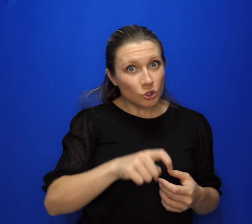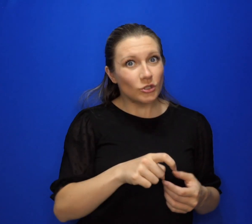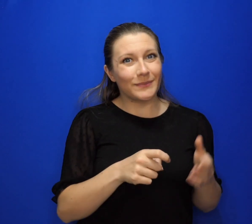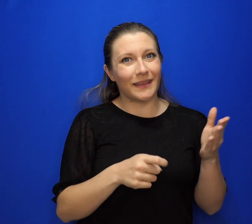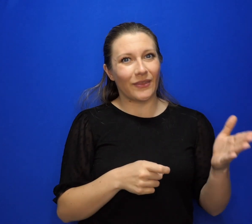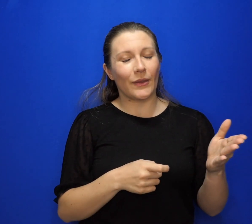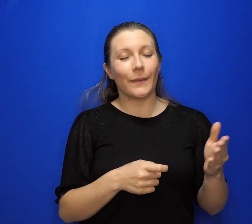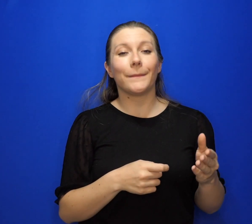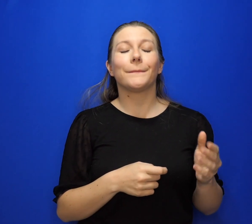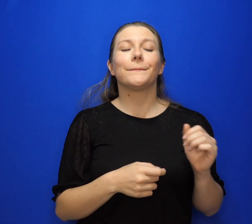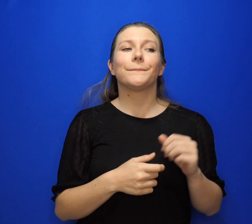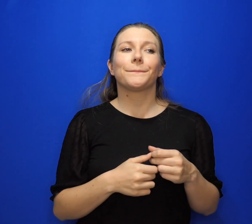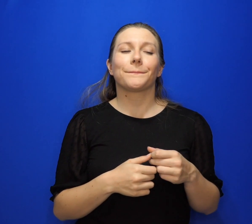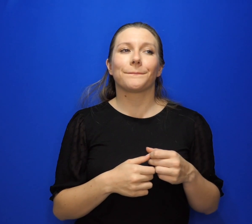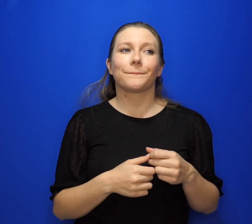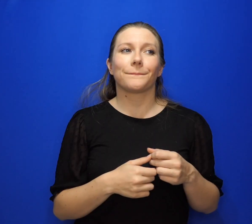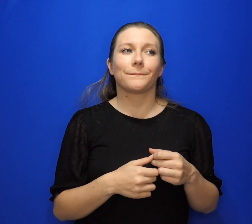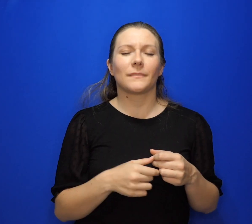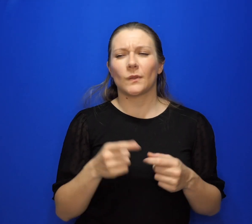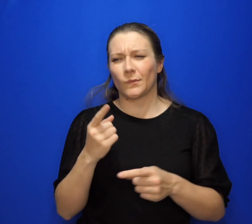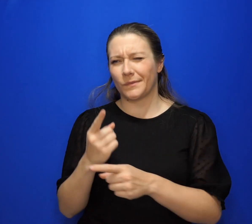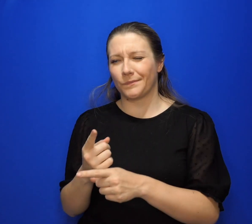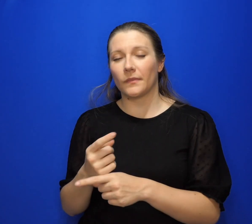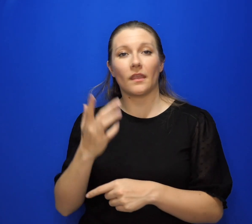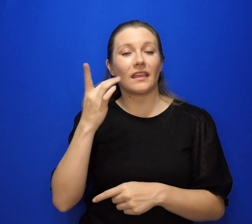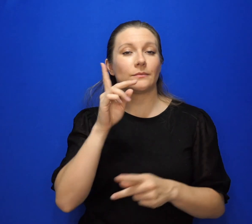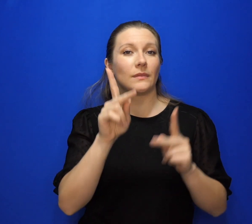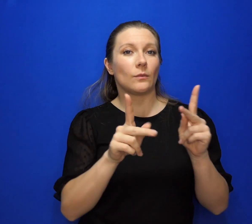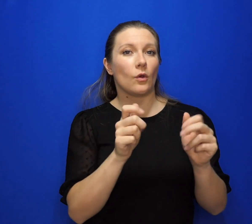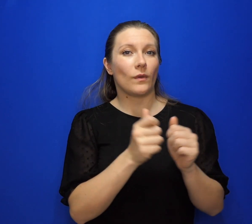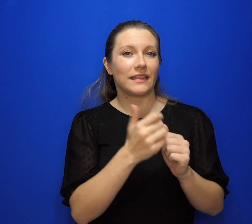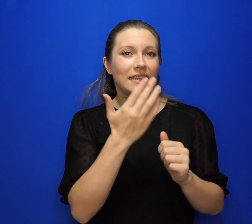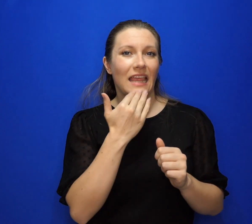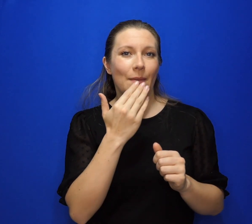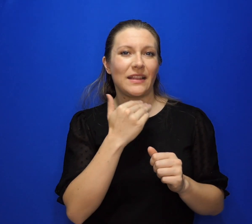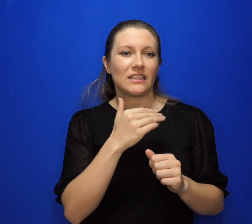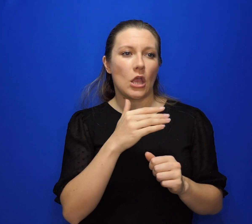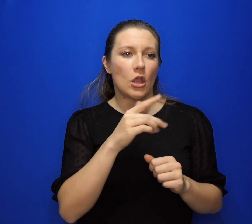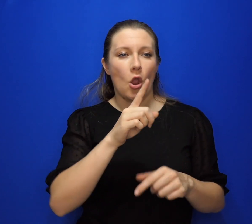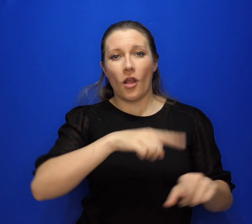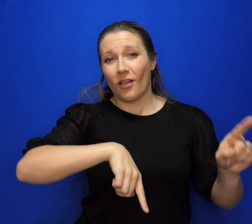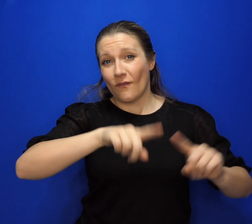over the place, and there is not always going to be an endo doctor who fits.